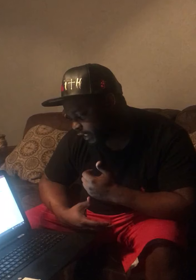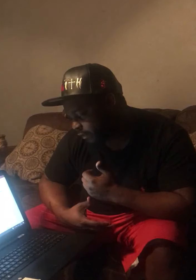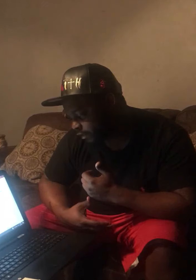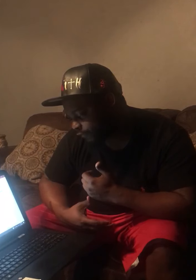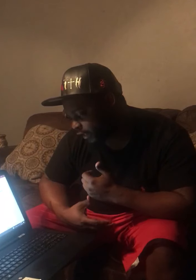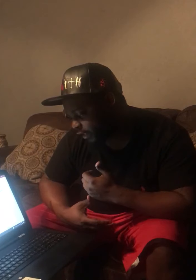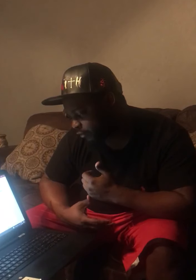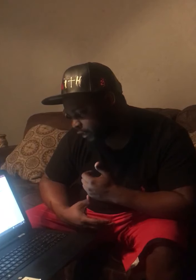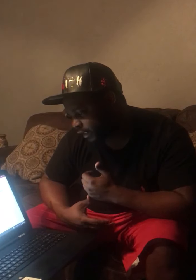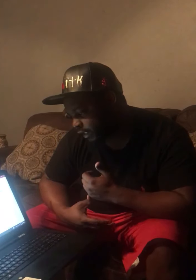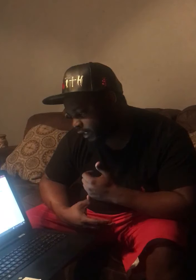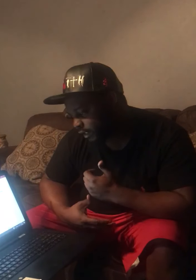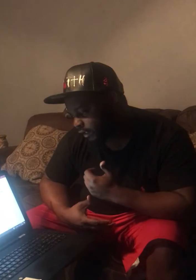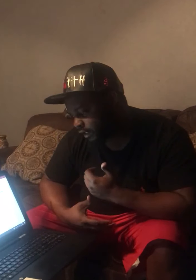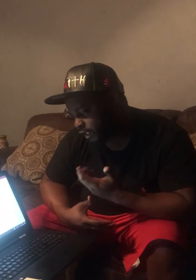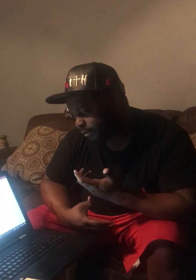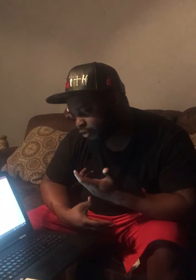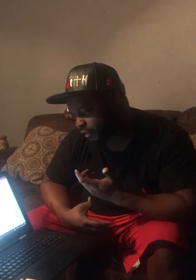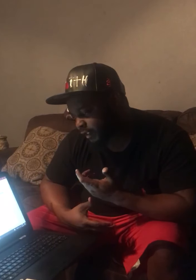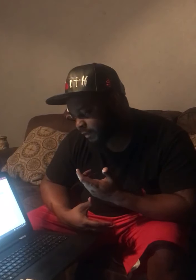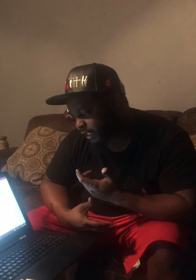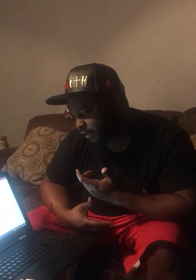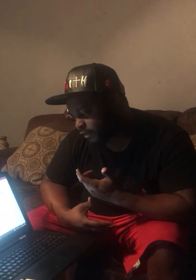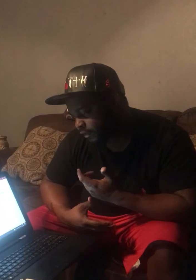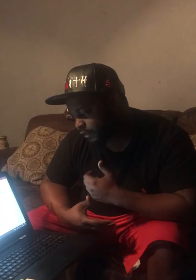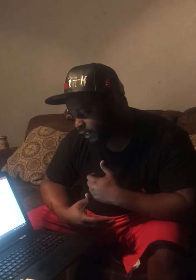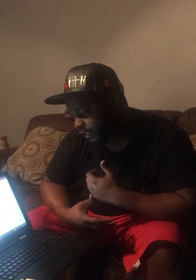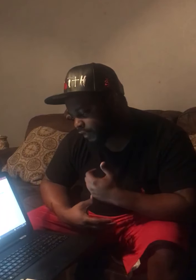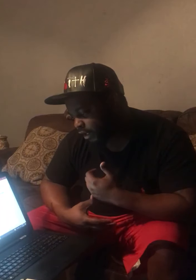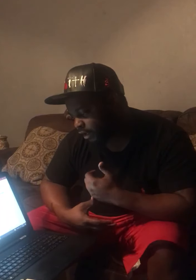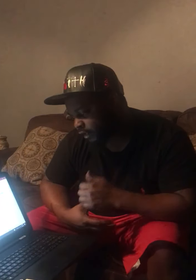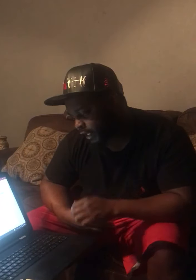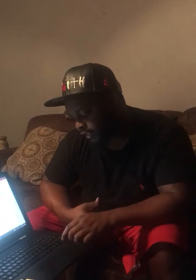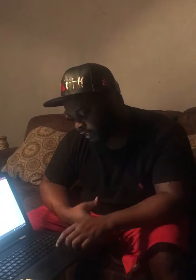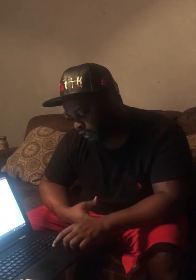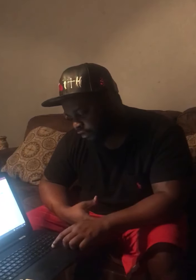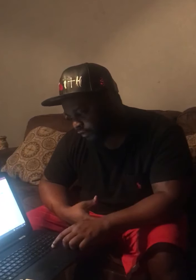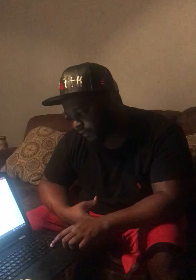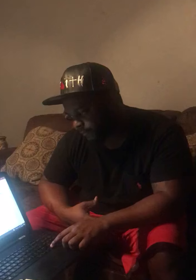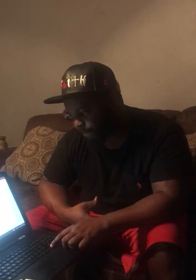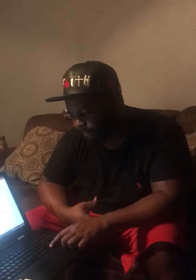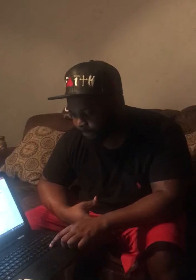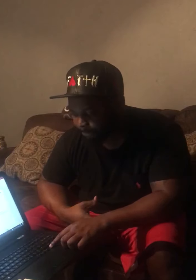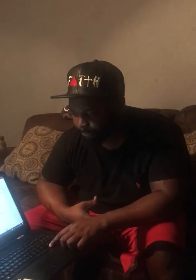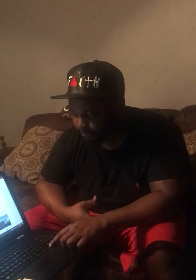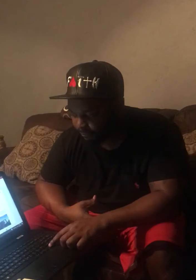deemed to fail within the upstream sector of the oil gas industry.